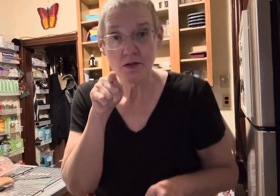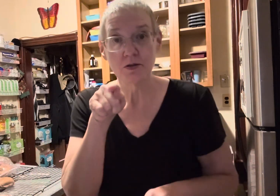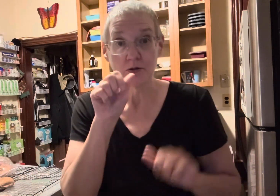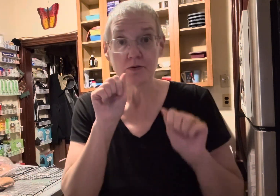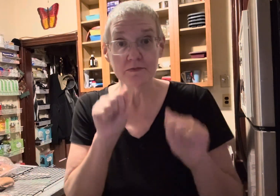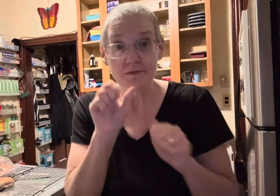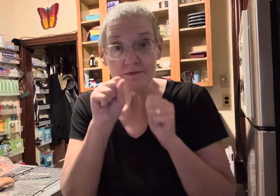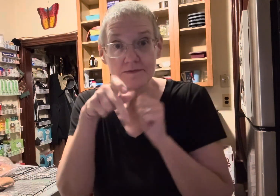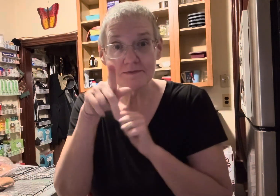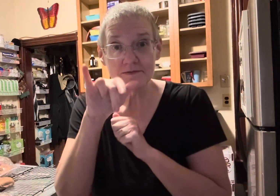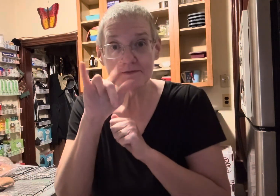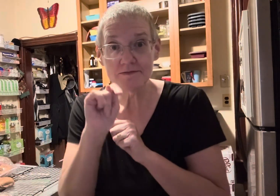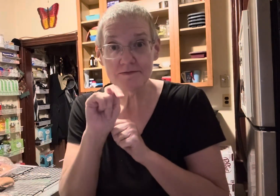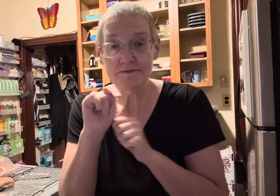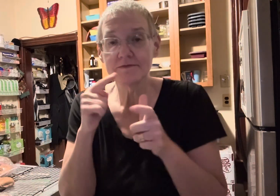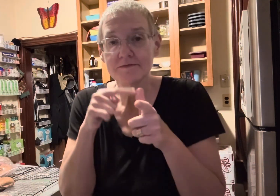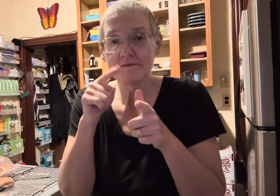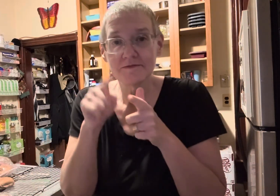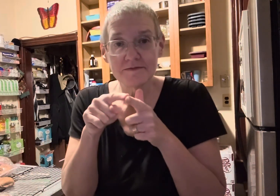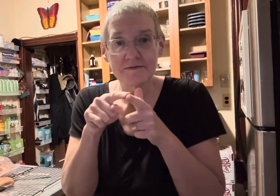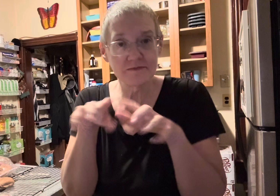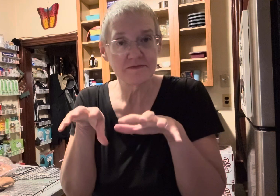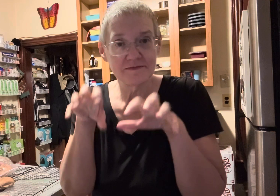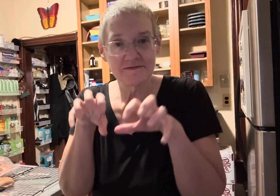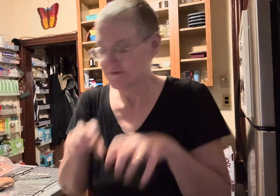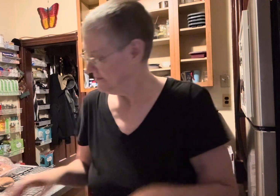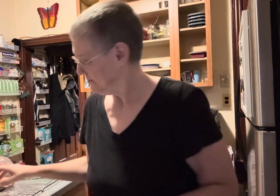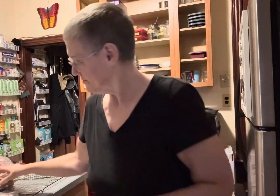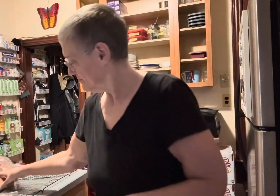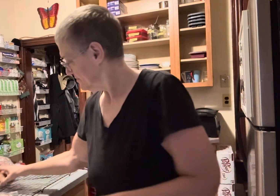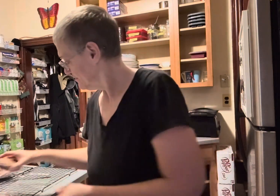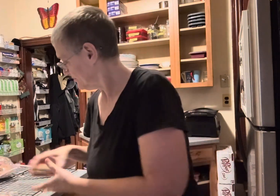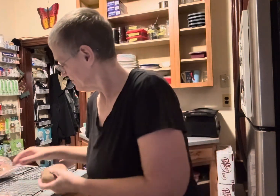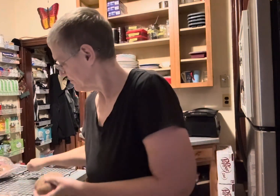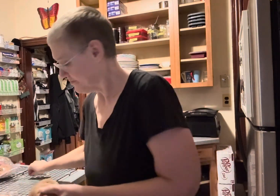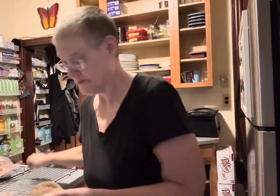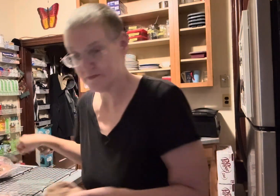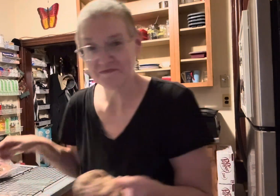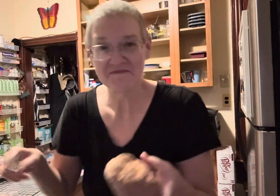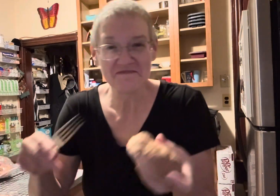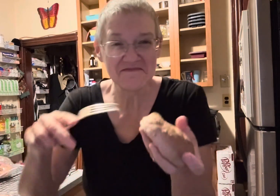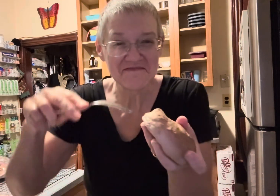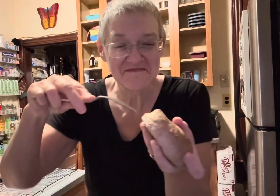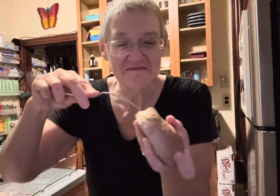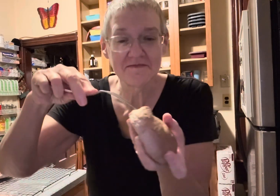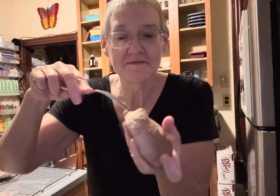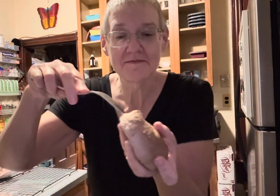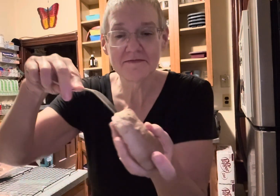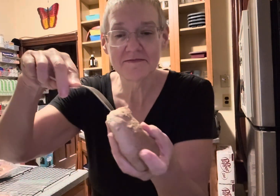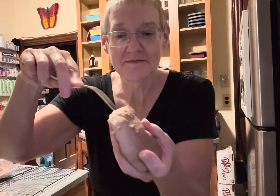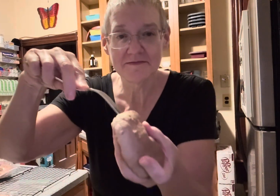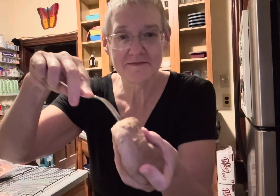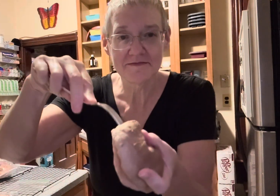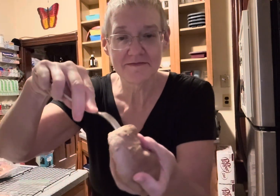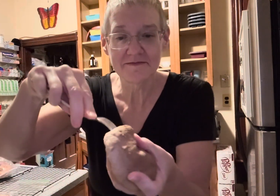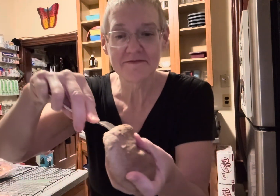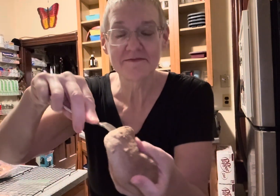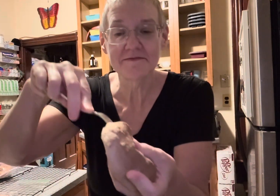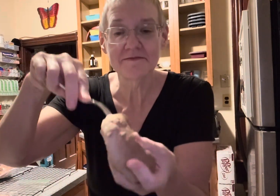But you can split them and then freeze them. You're going to take a fork and